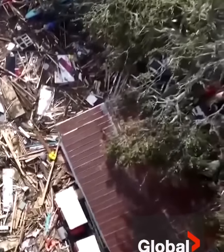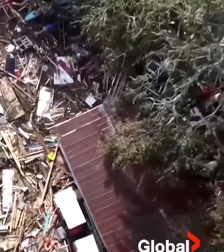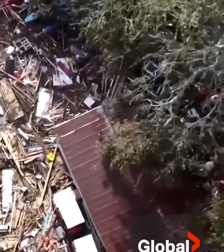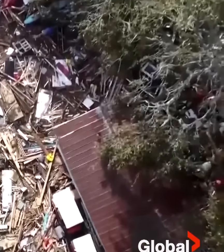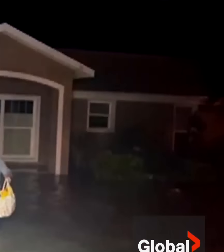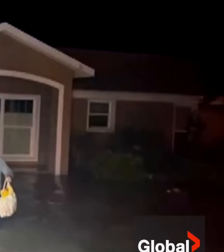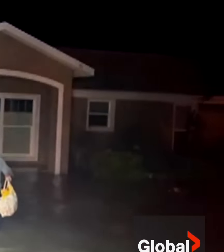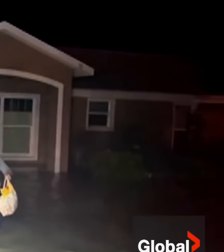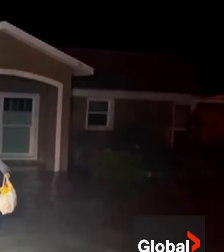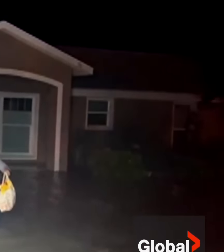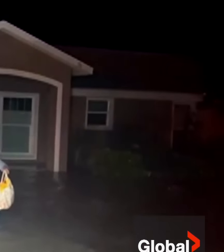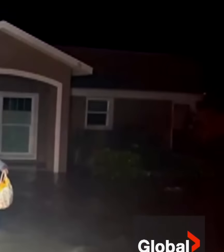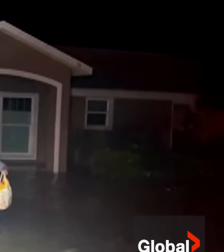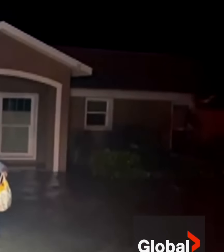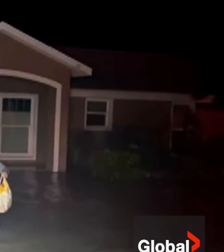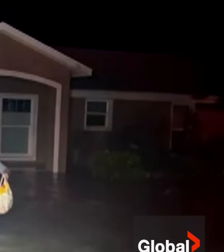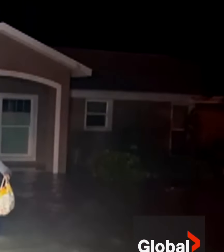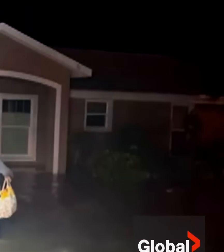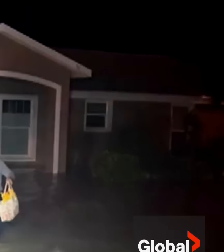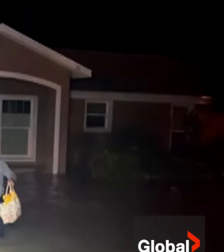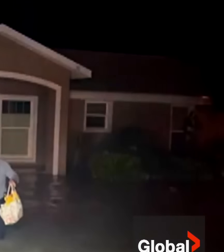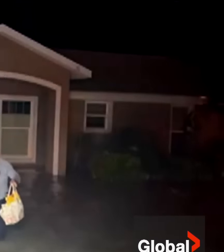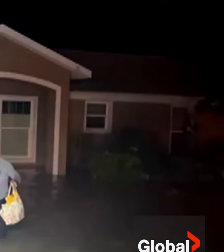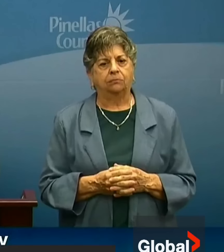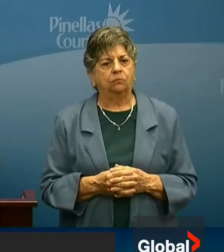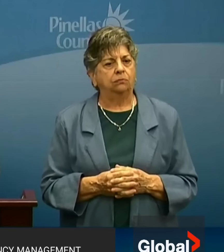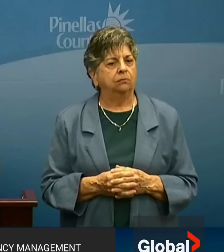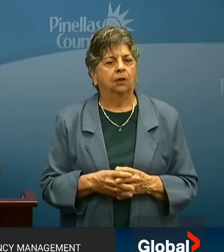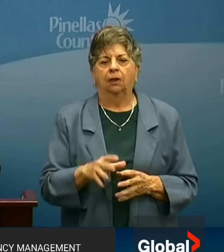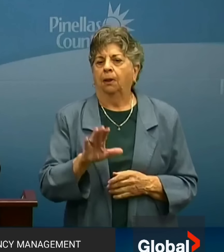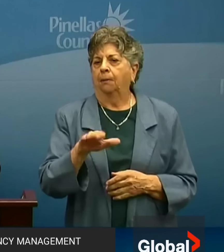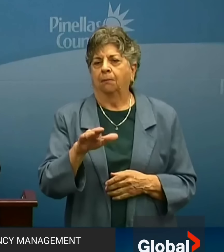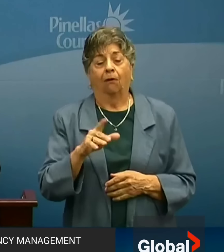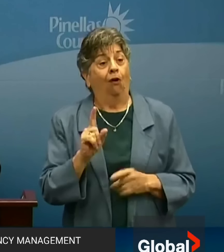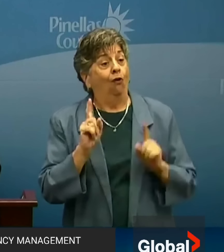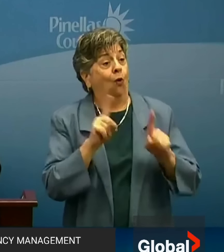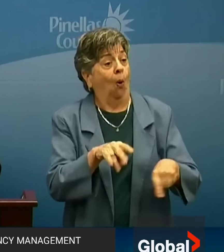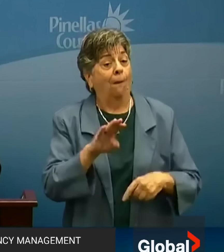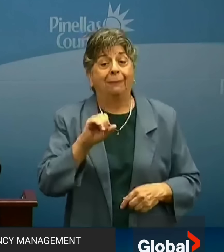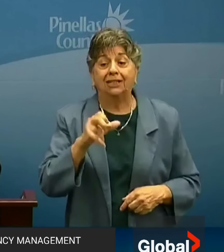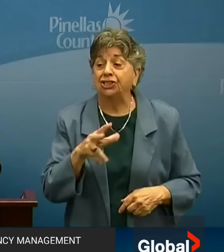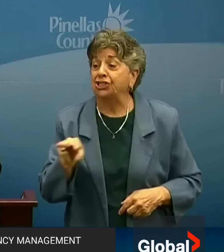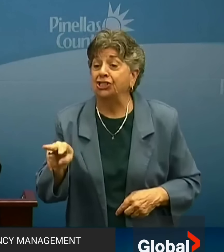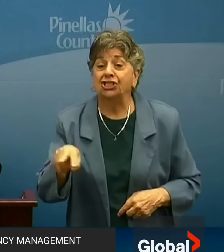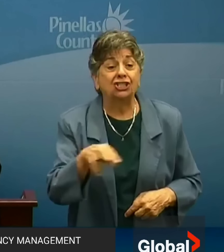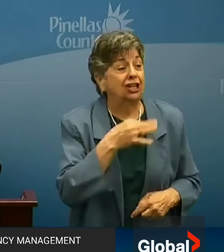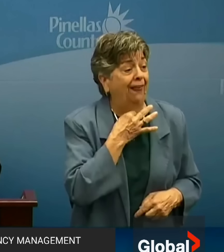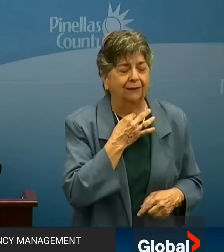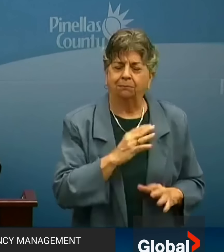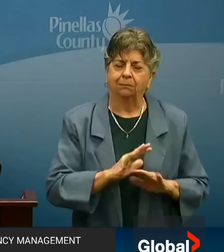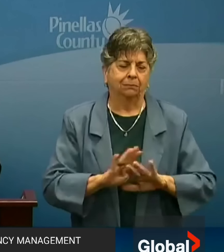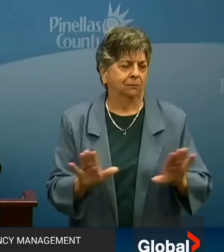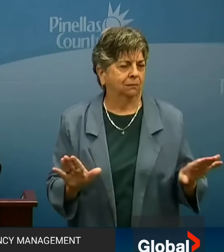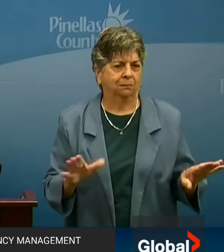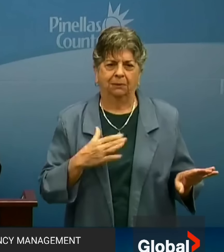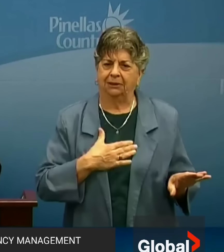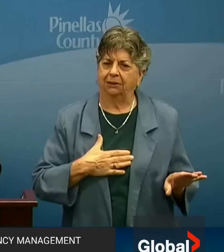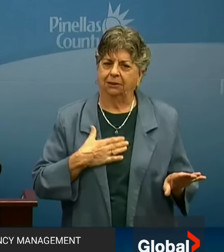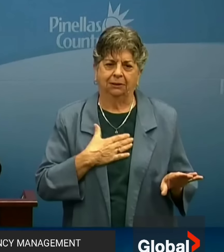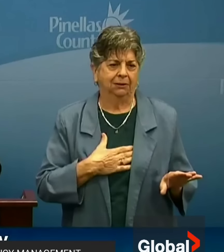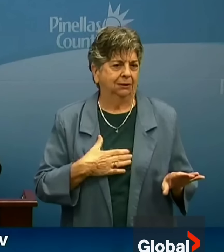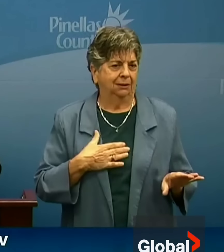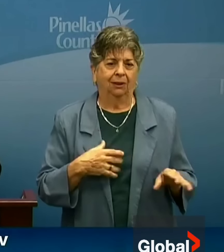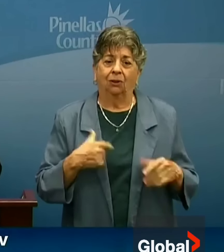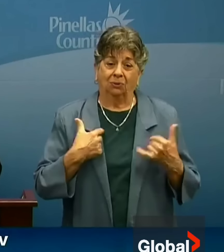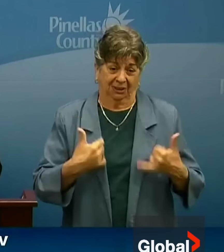first responders have died, officials said. We have active search and rescue out there, going through every